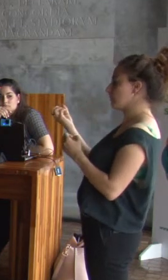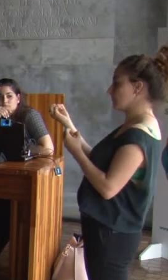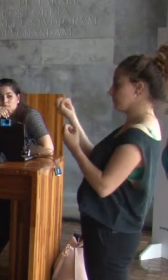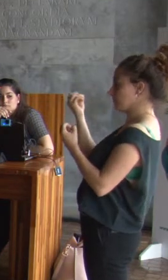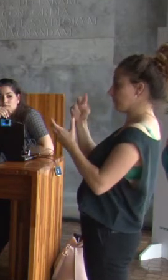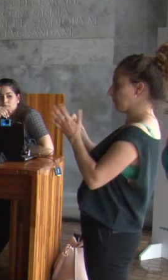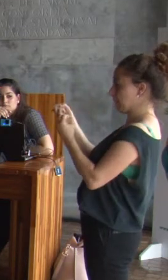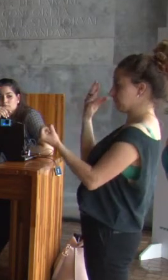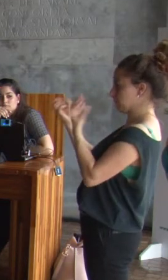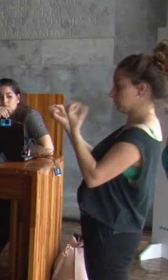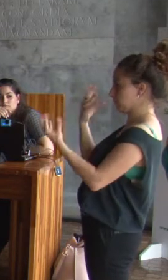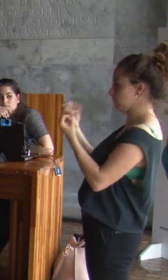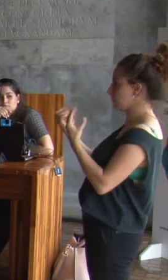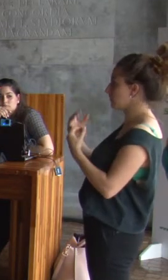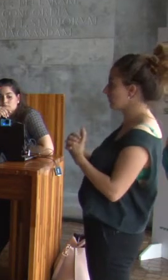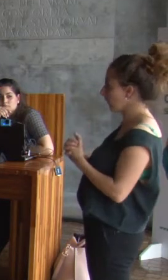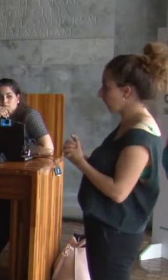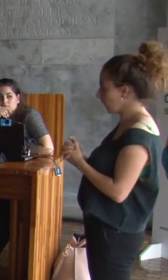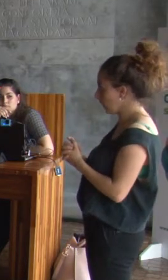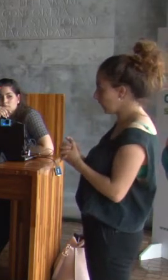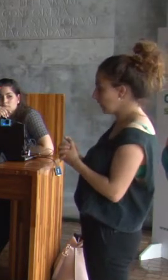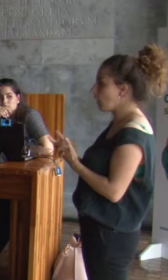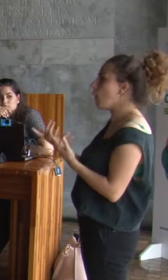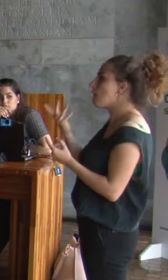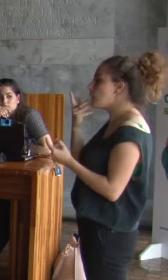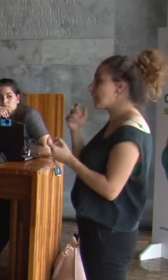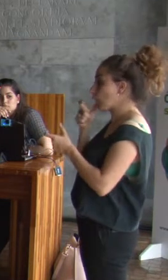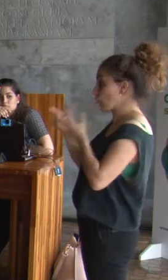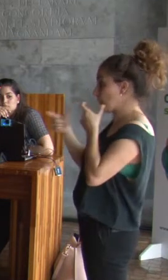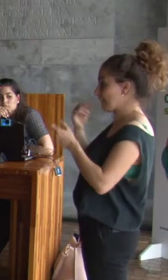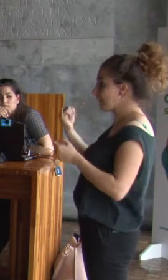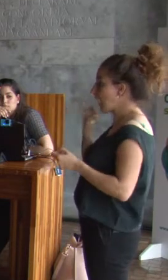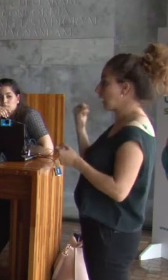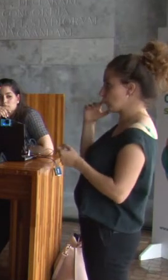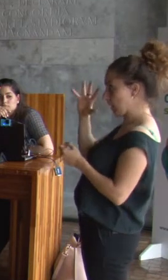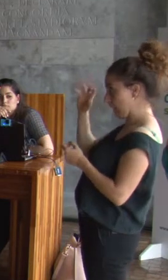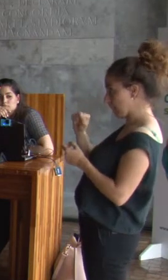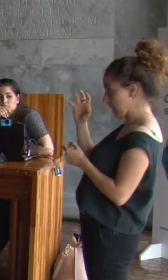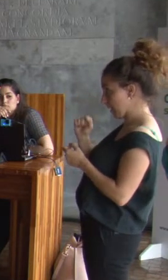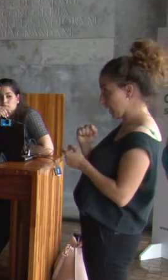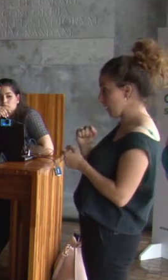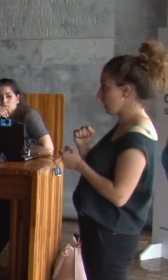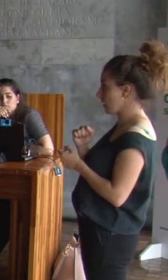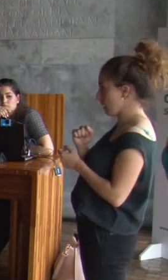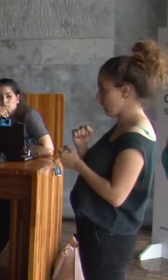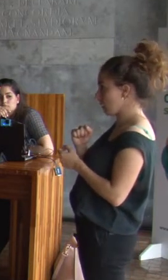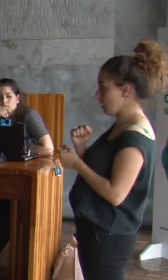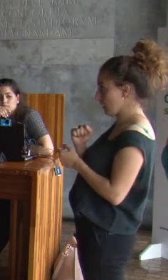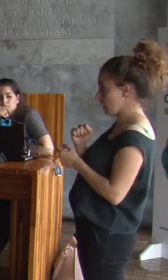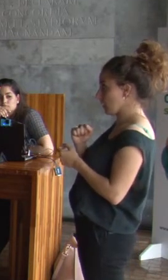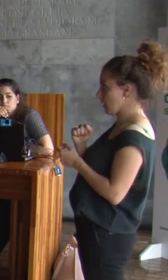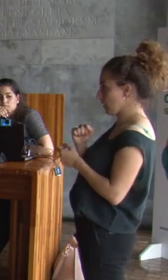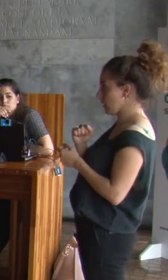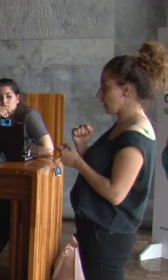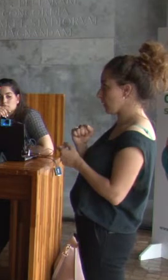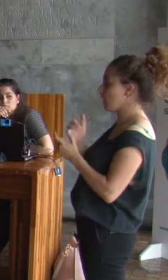seizures. You want to make your communication understandable, easy to understand, and so that website design